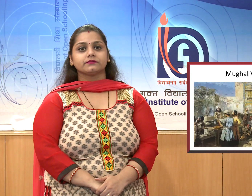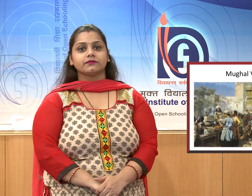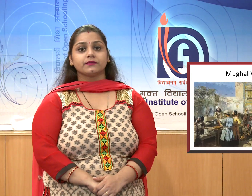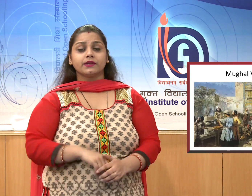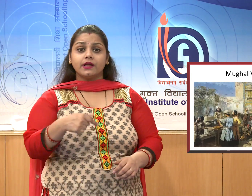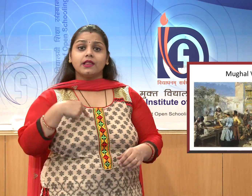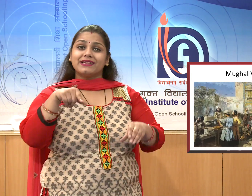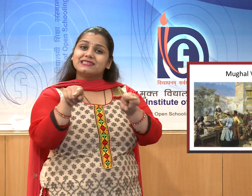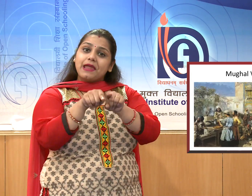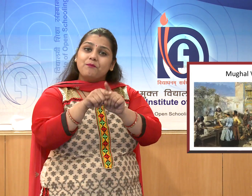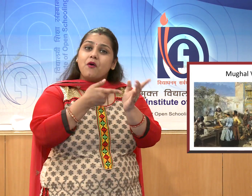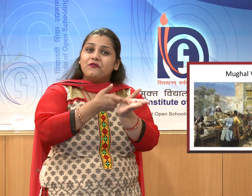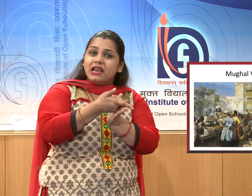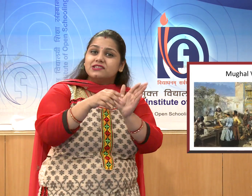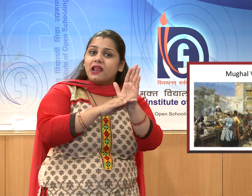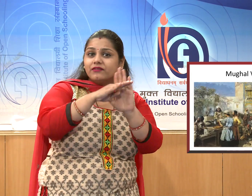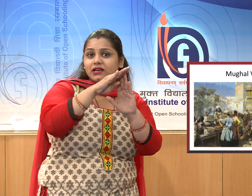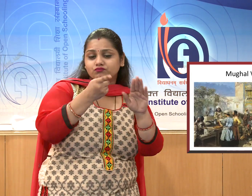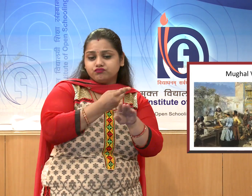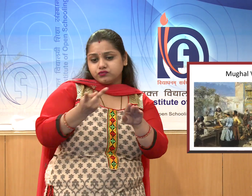right to the village level.